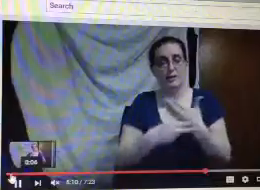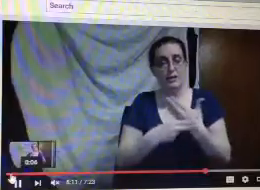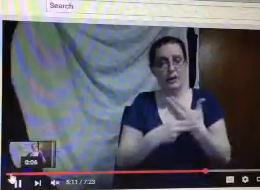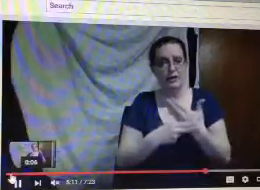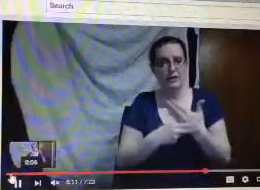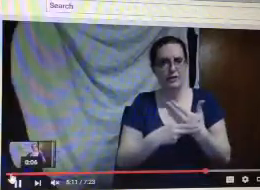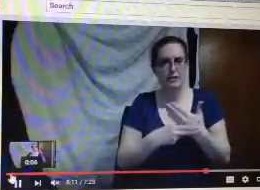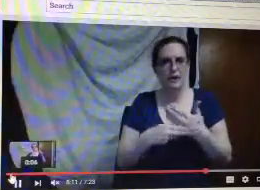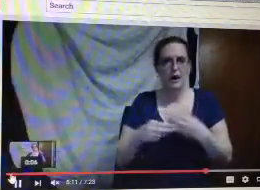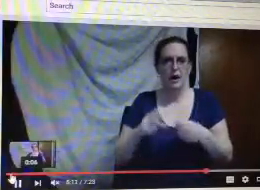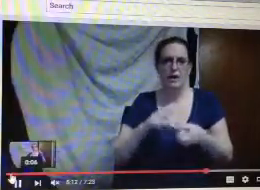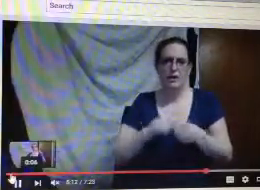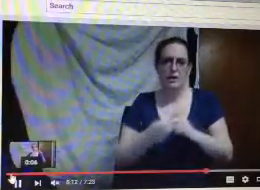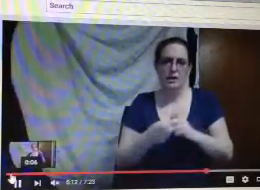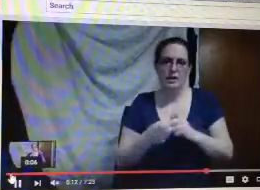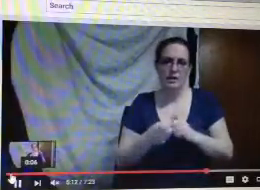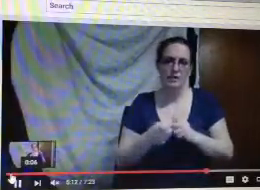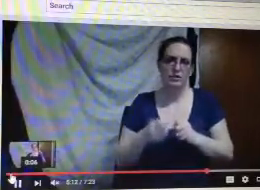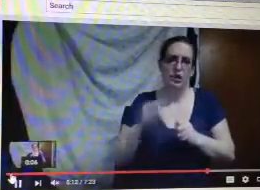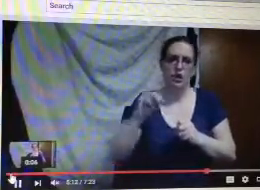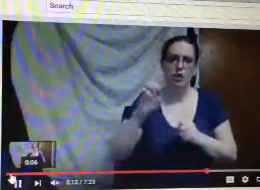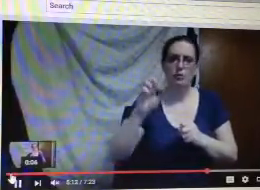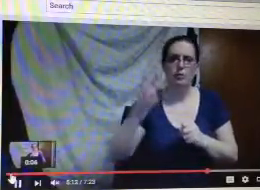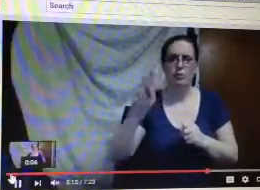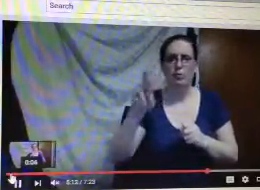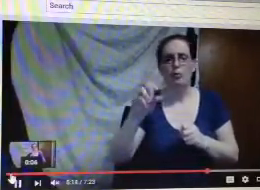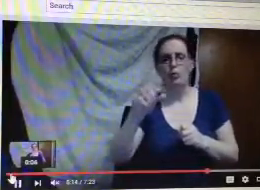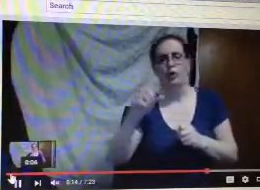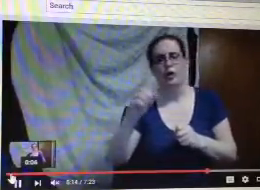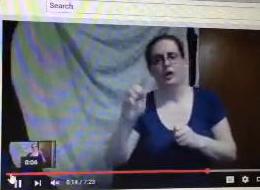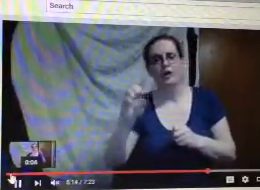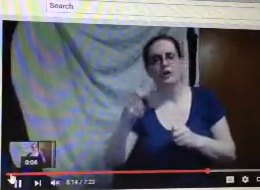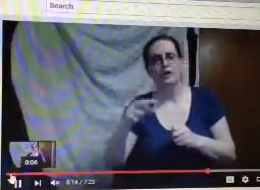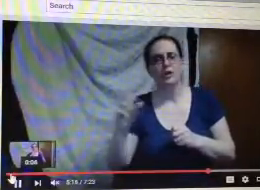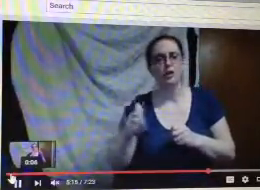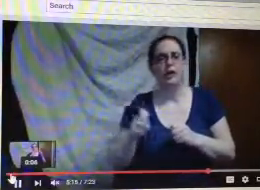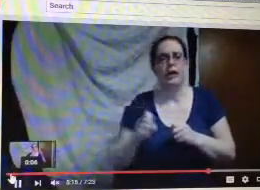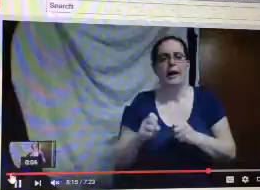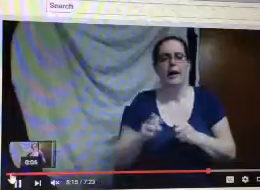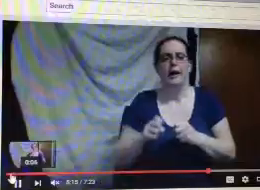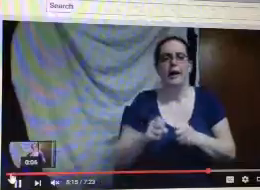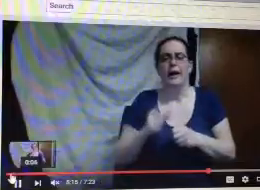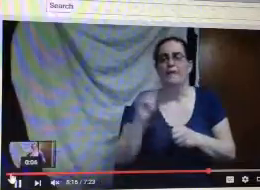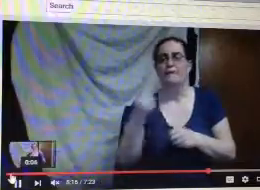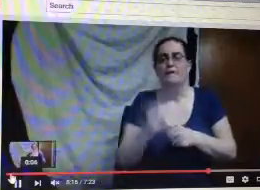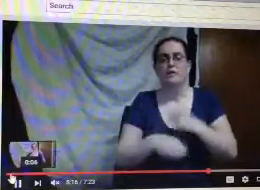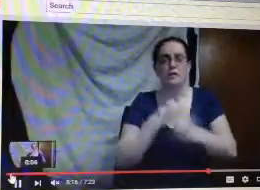like $10,000 you need to save. It changes